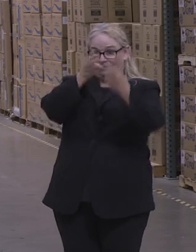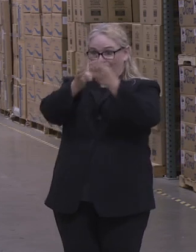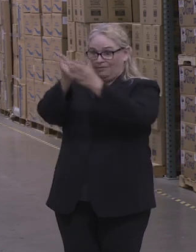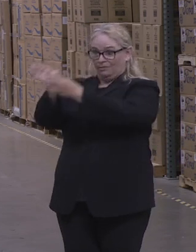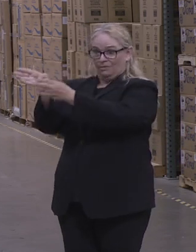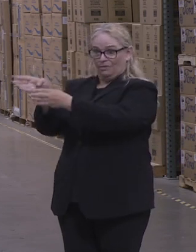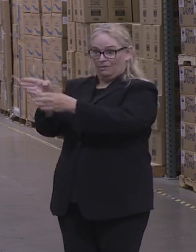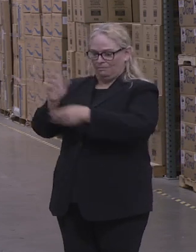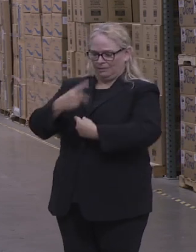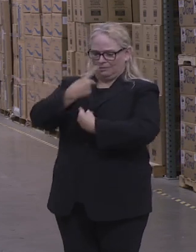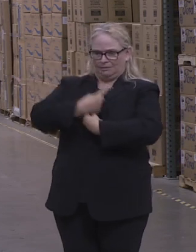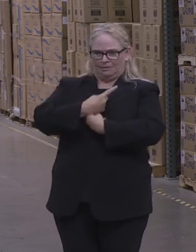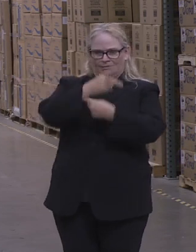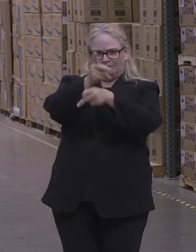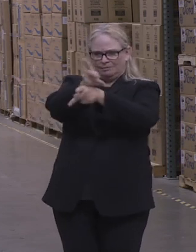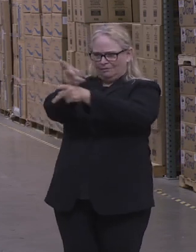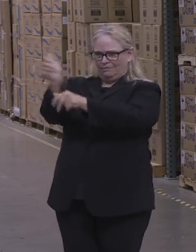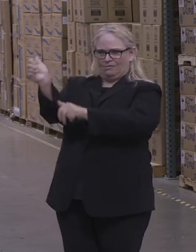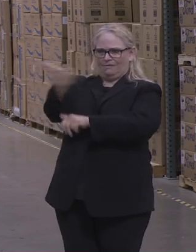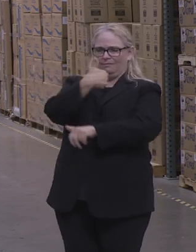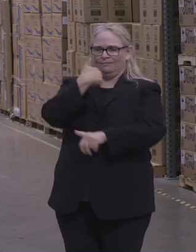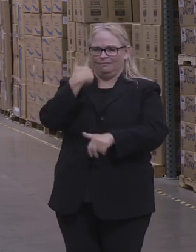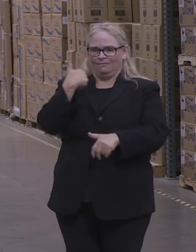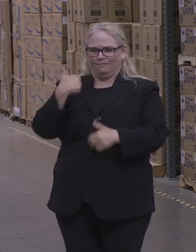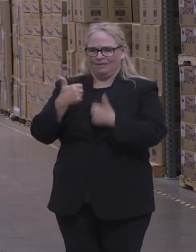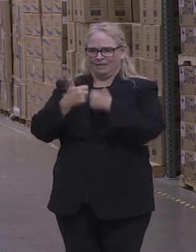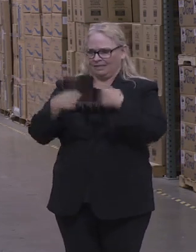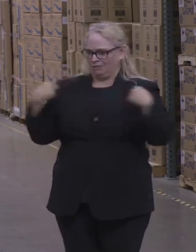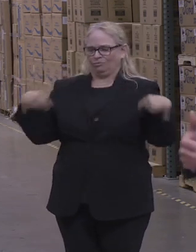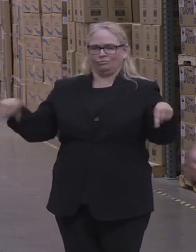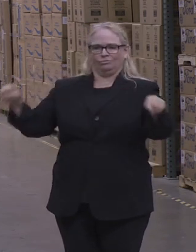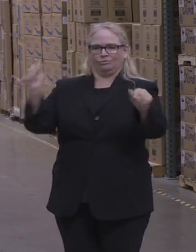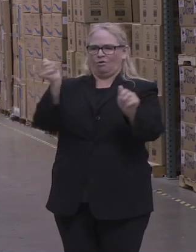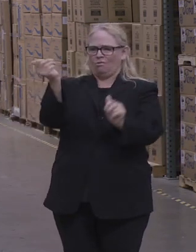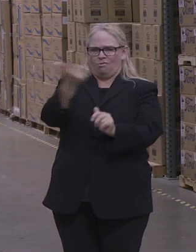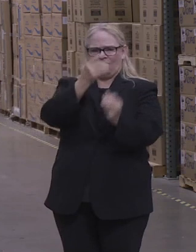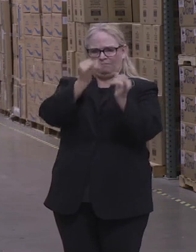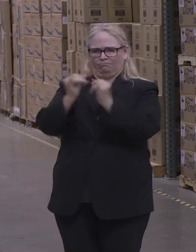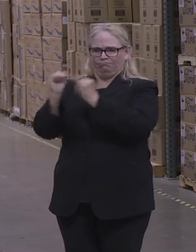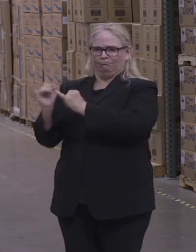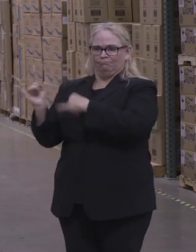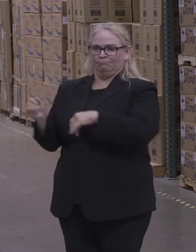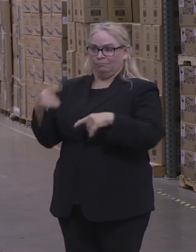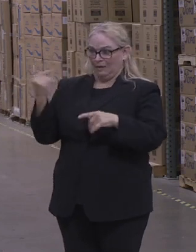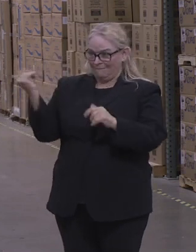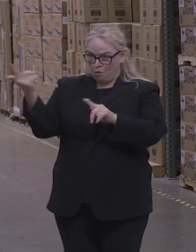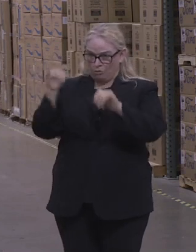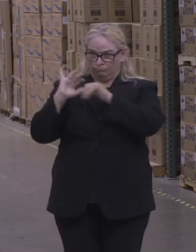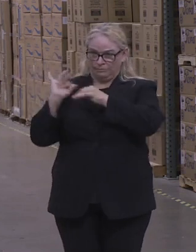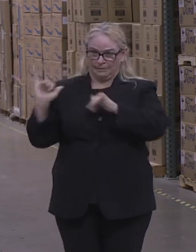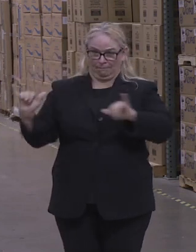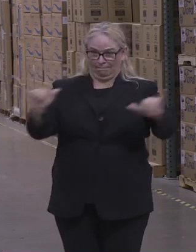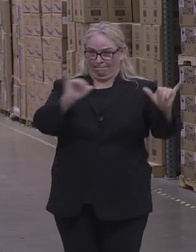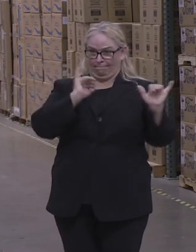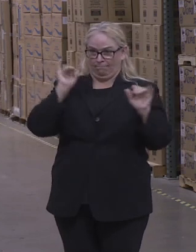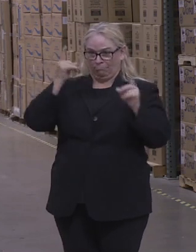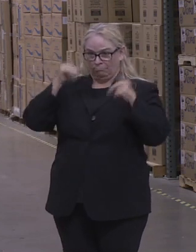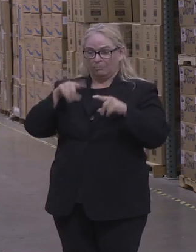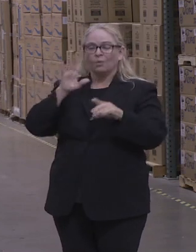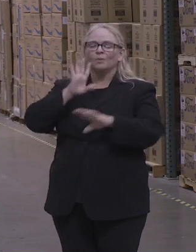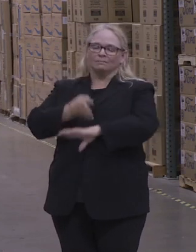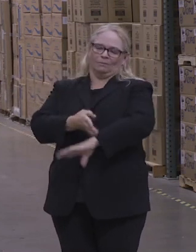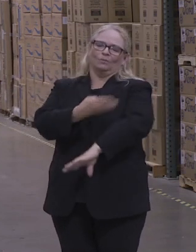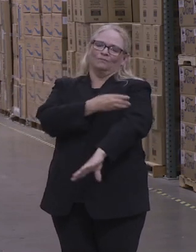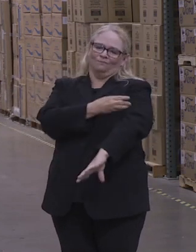industry, county by county in the state of California. And we're seeing increasing signs of consciousness, increasing signs